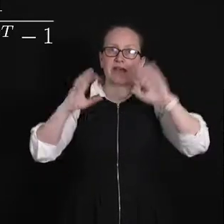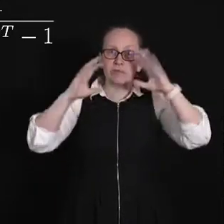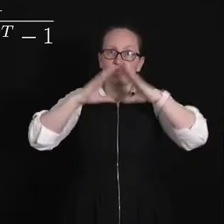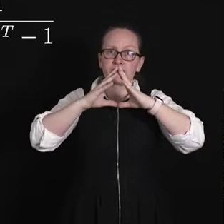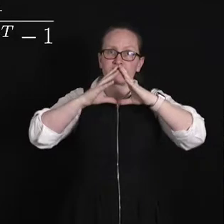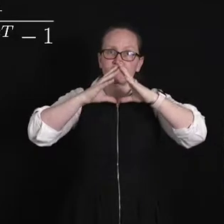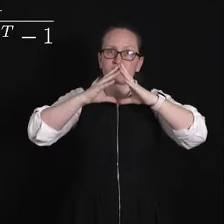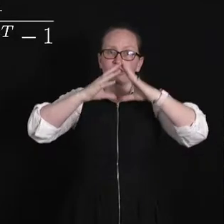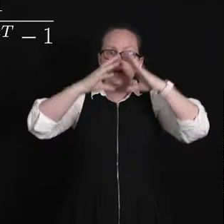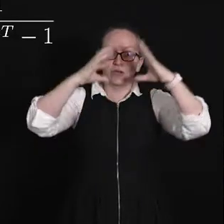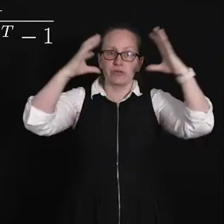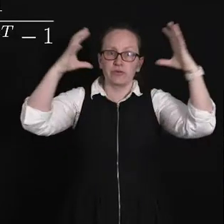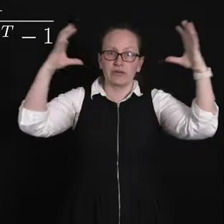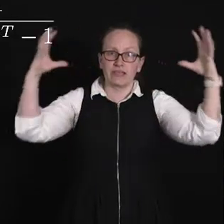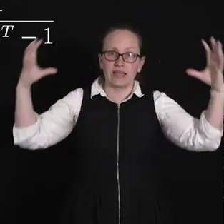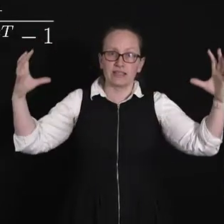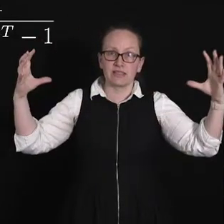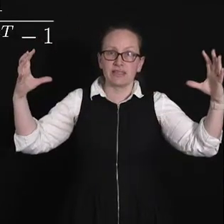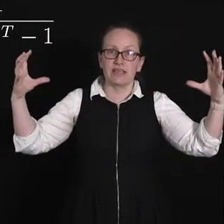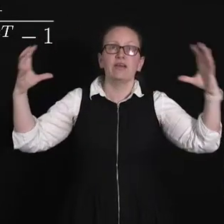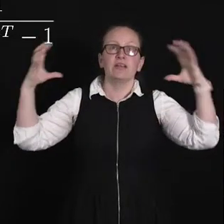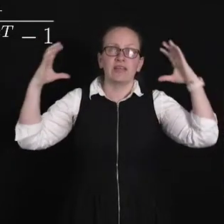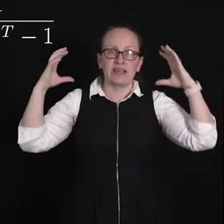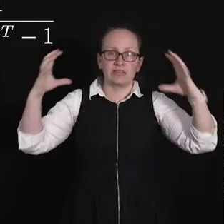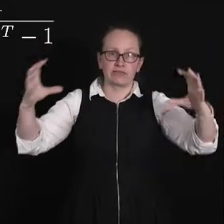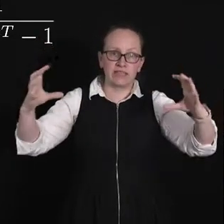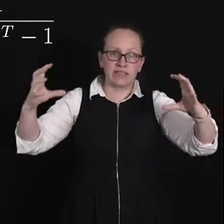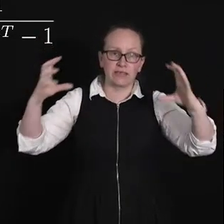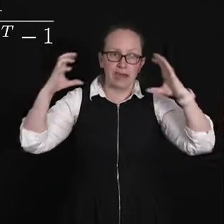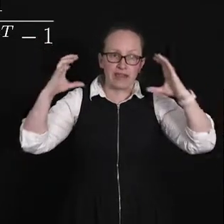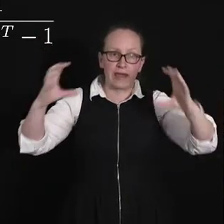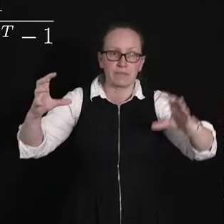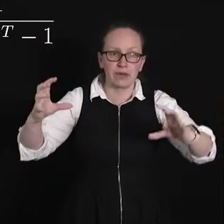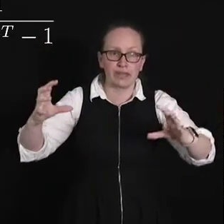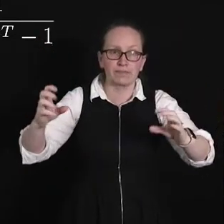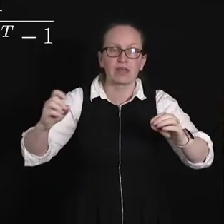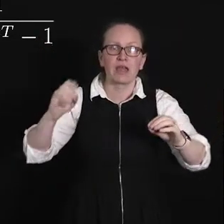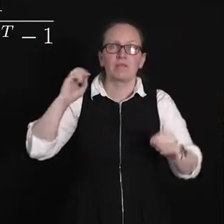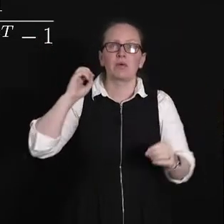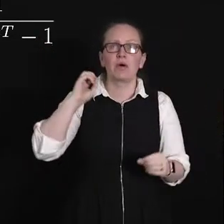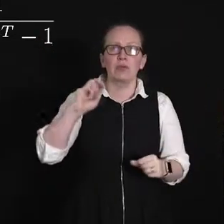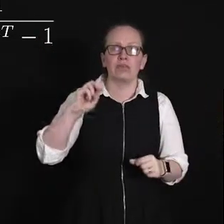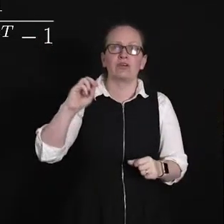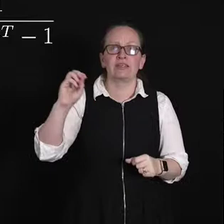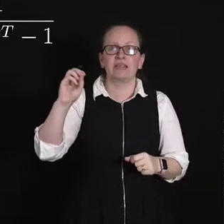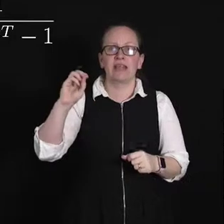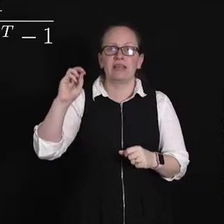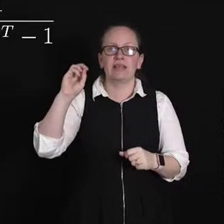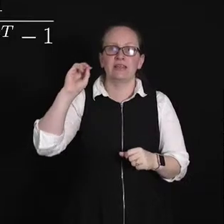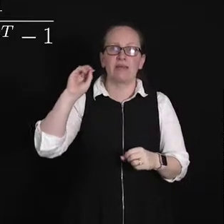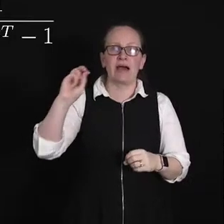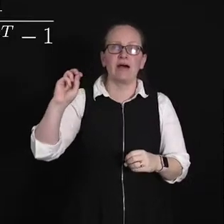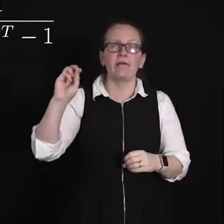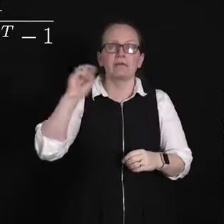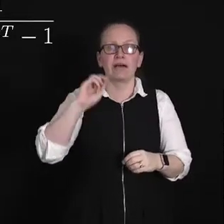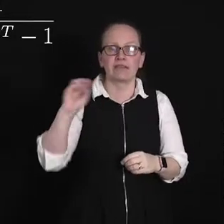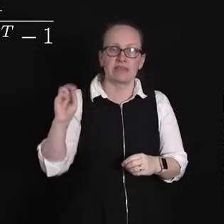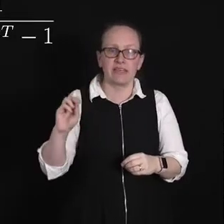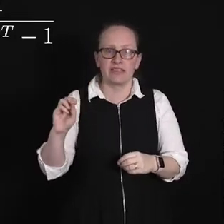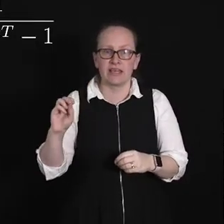will give us the total intensity that is released by that body. But what we're trying to get is the power rather than the